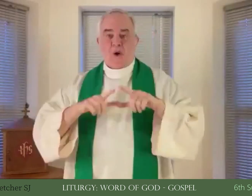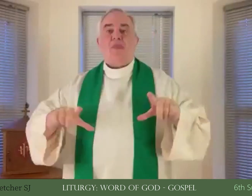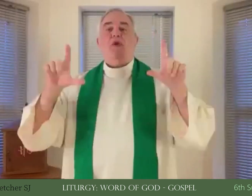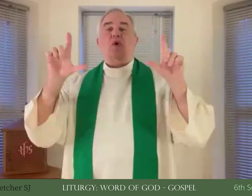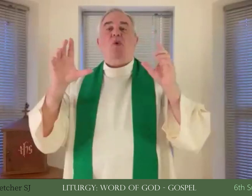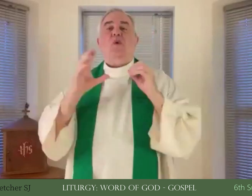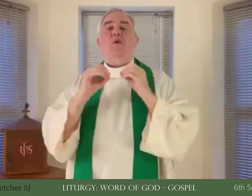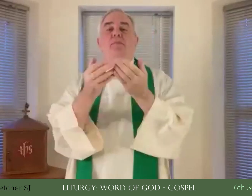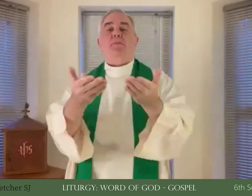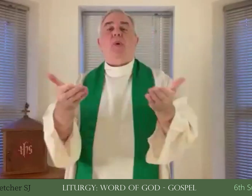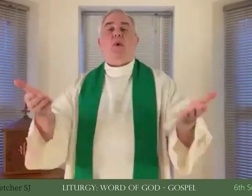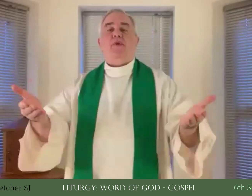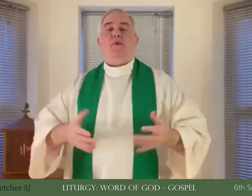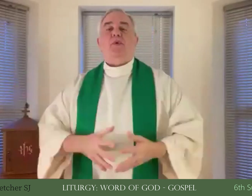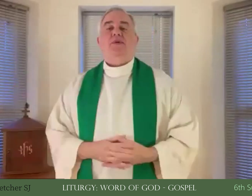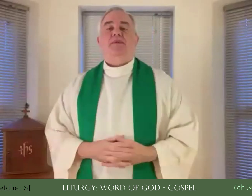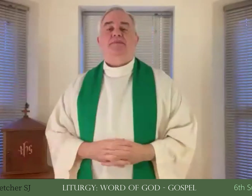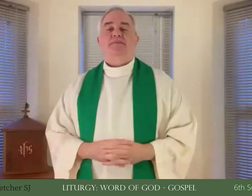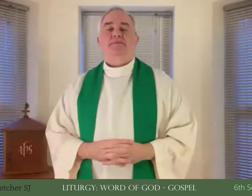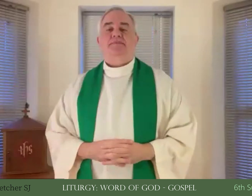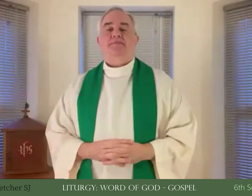The Lord be with you.